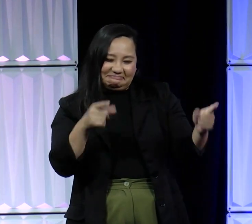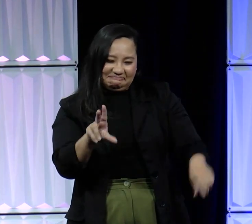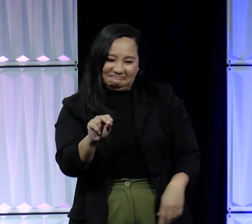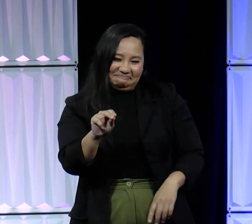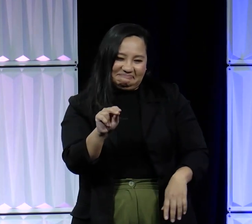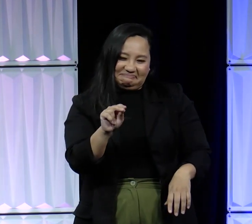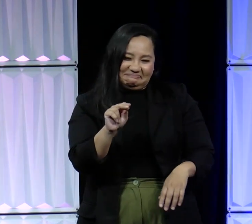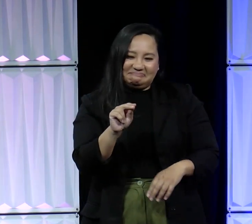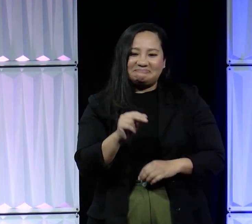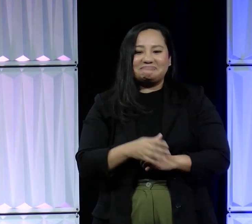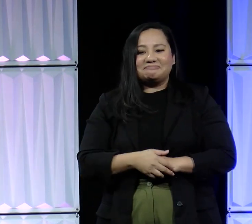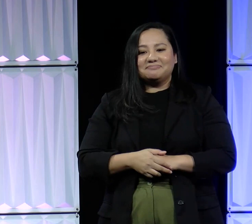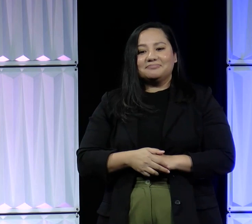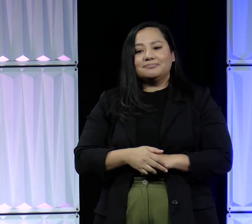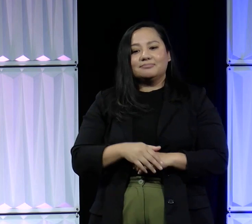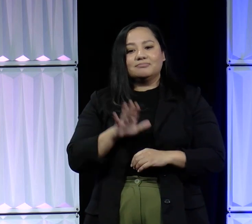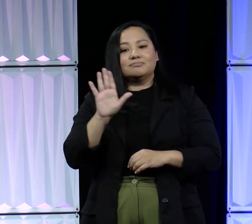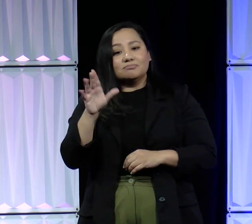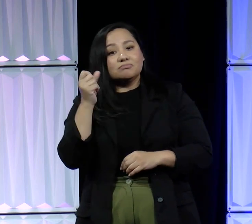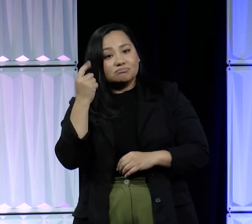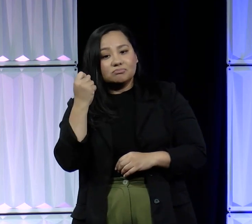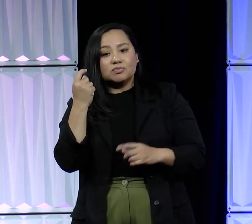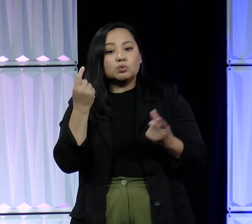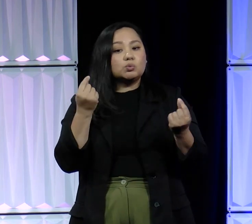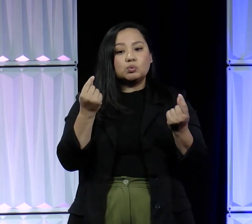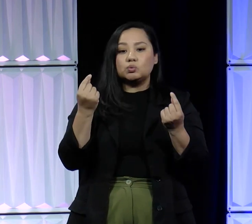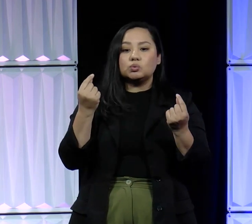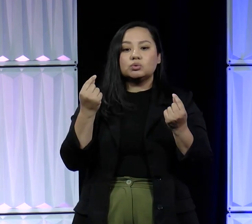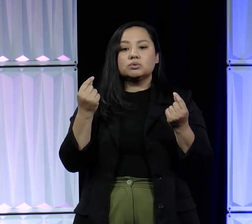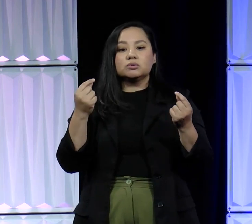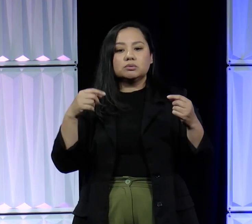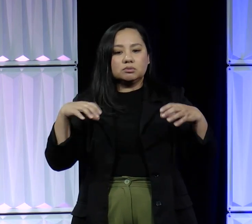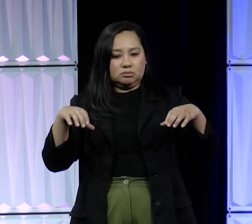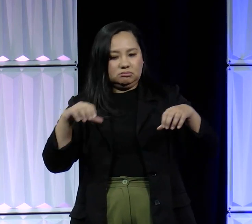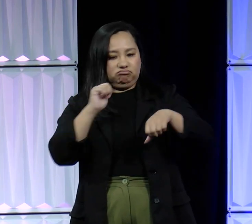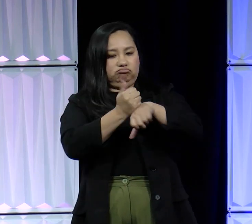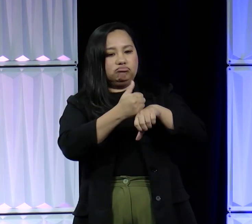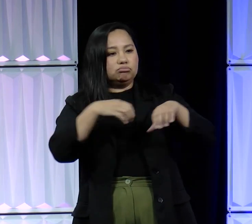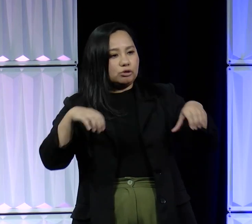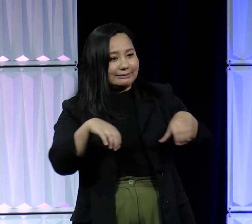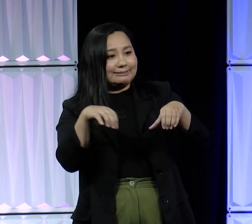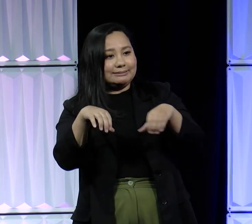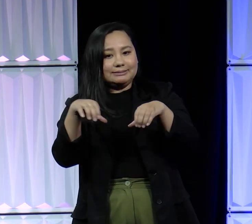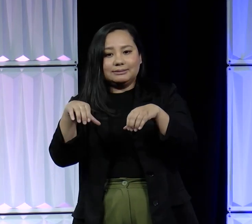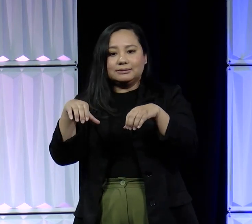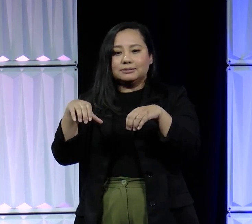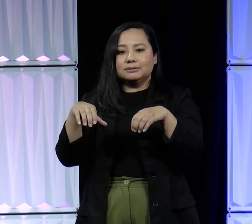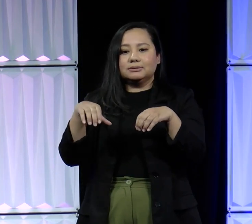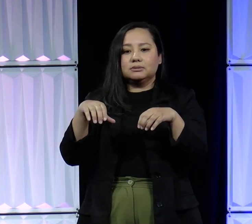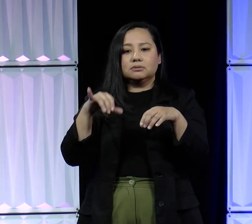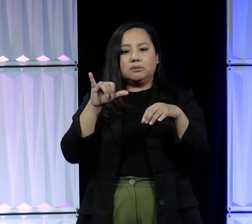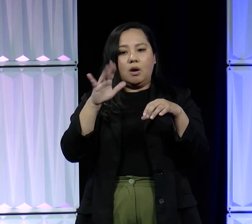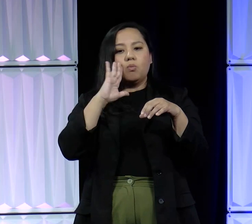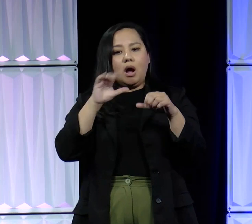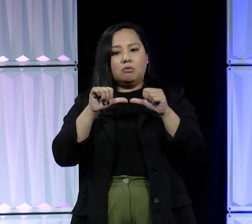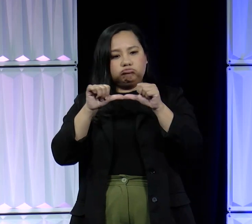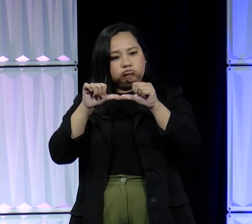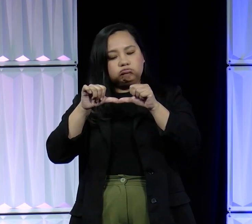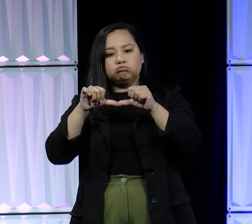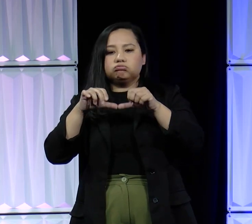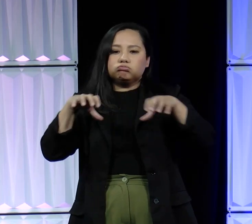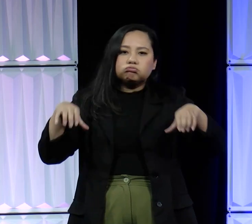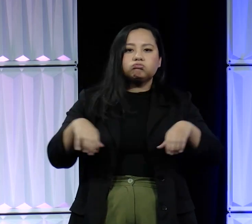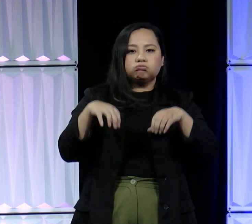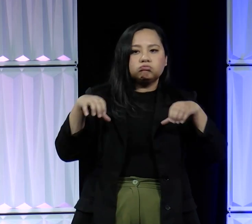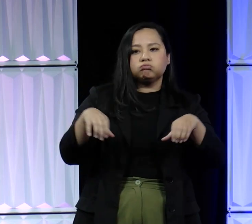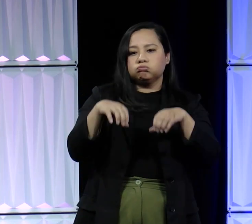What we can do is we can put things into practice. Putting into practice requires ongoing effort and reflection. We need to support each other to figure